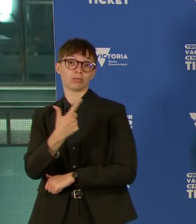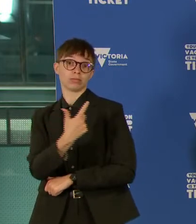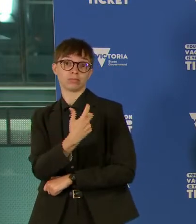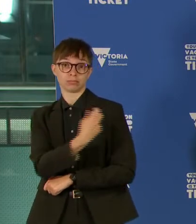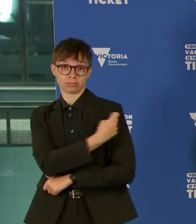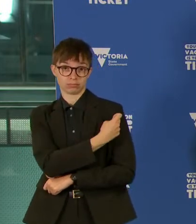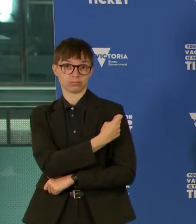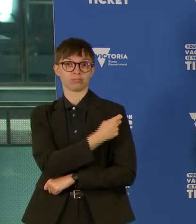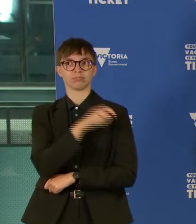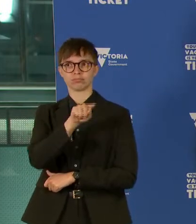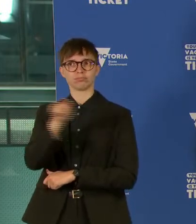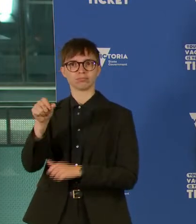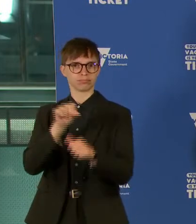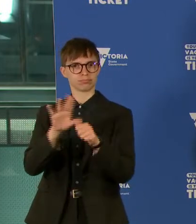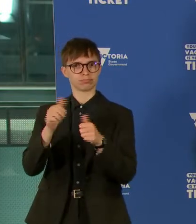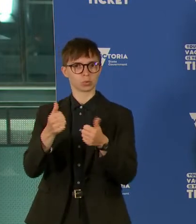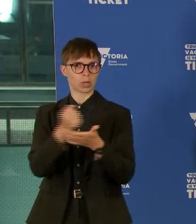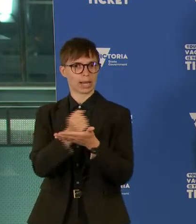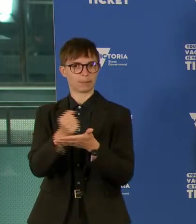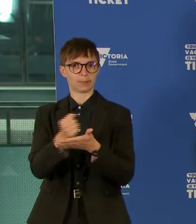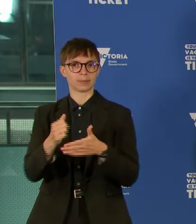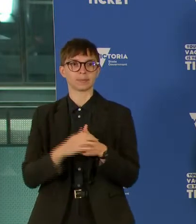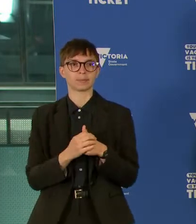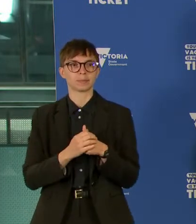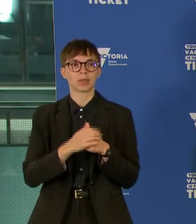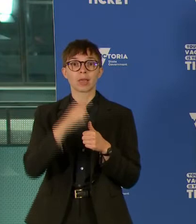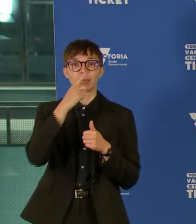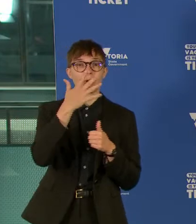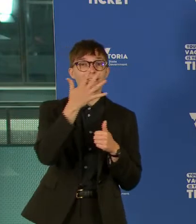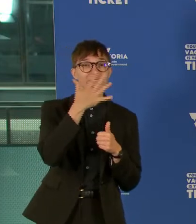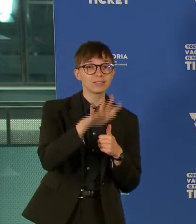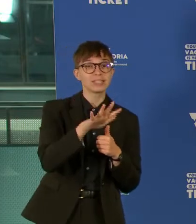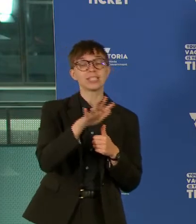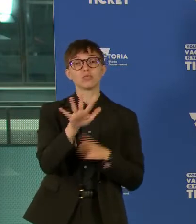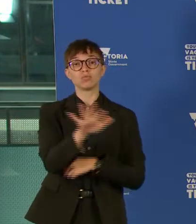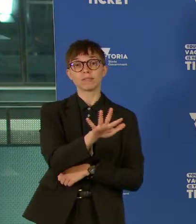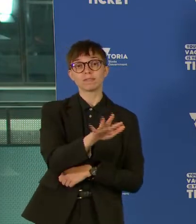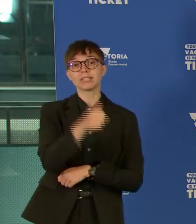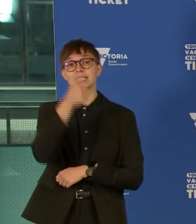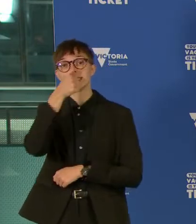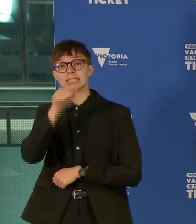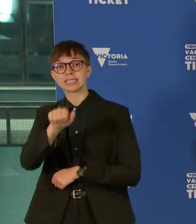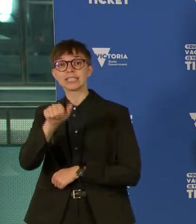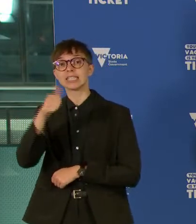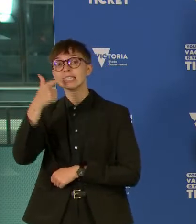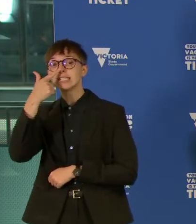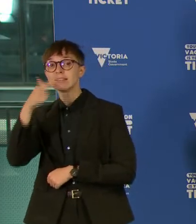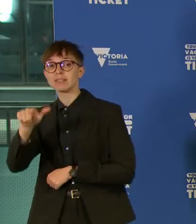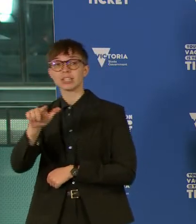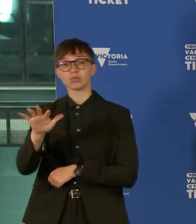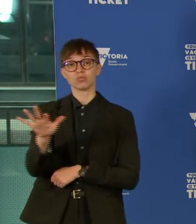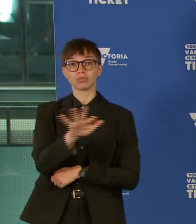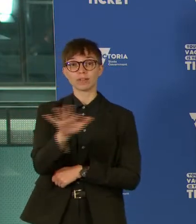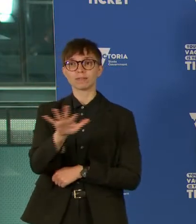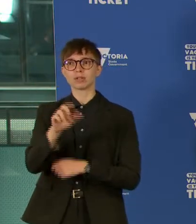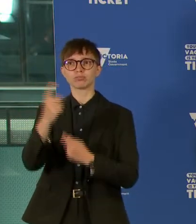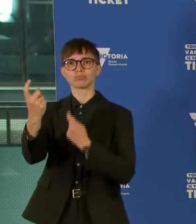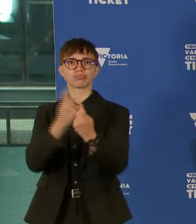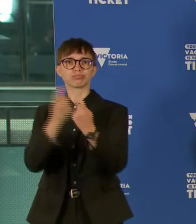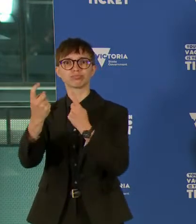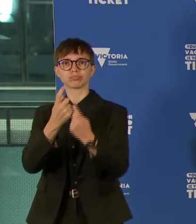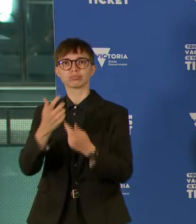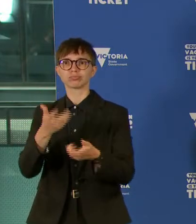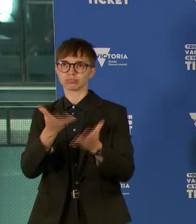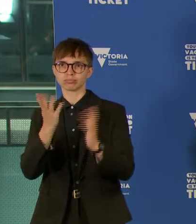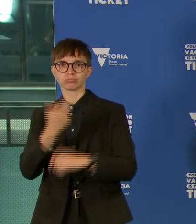We've seen whether it's people in their 50s, their 60s and 70s come through in really solid numbers, and they continue to